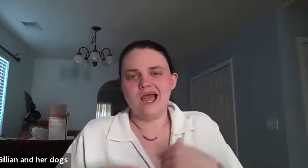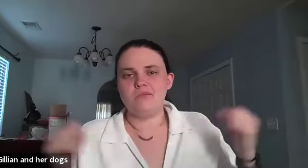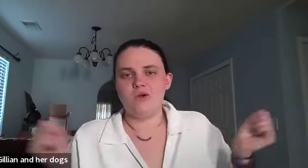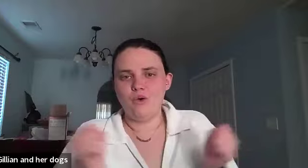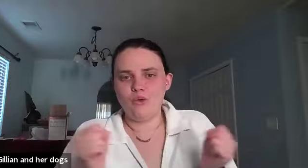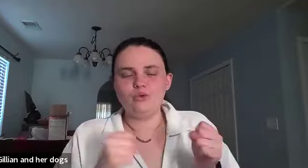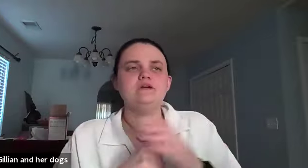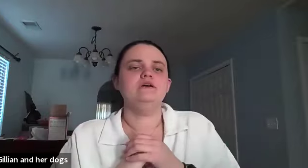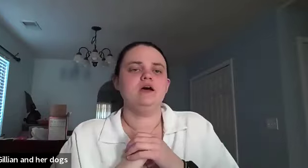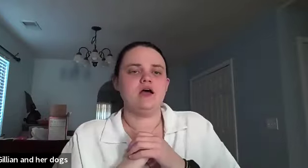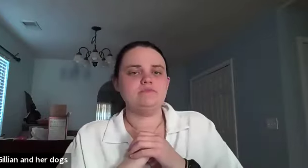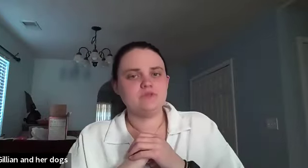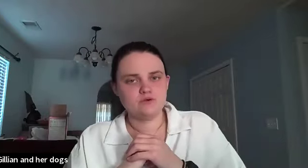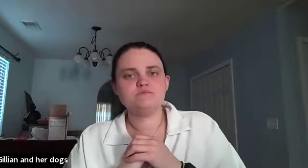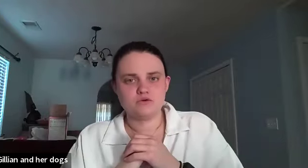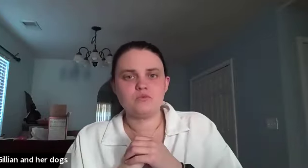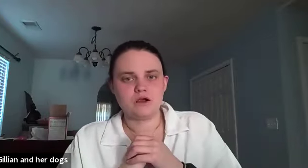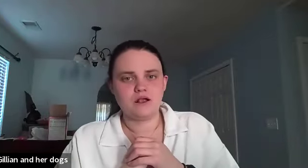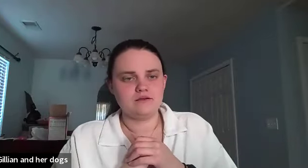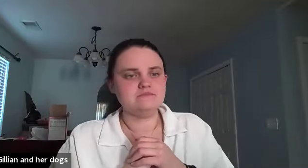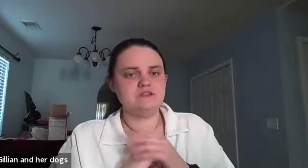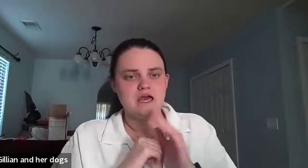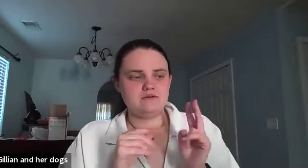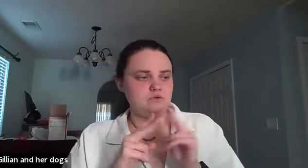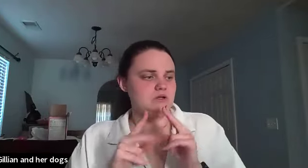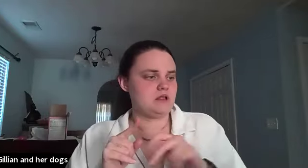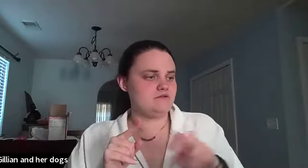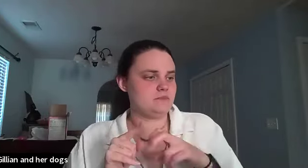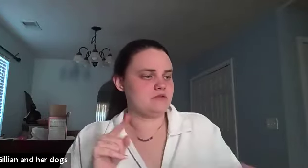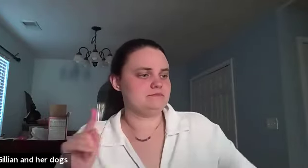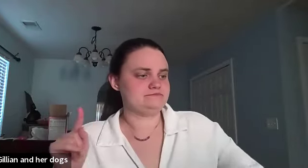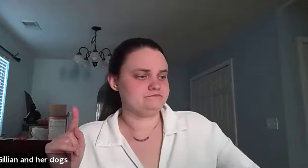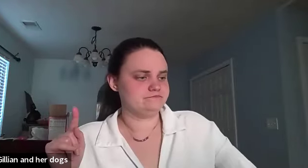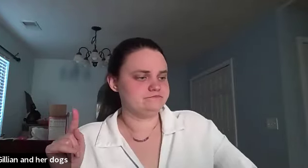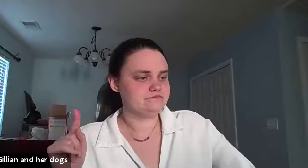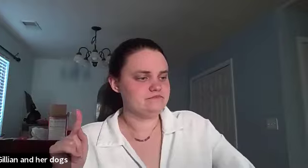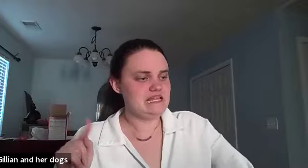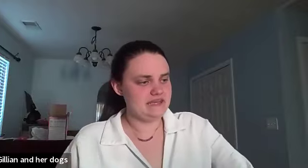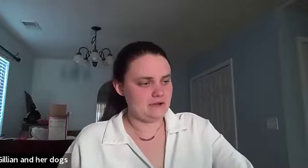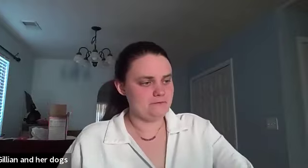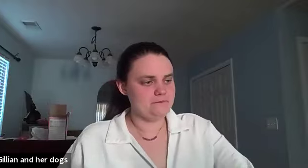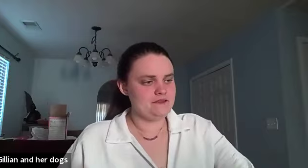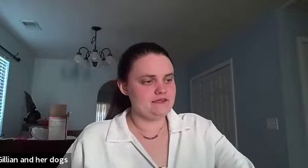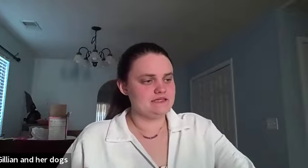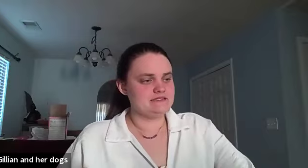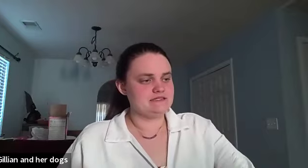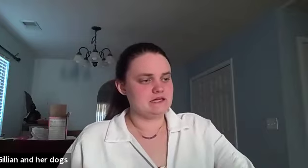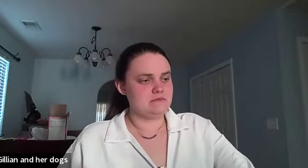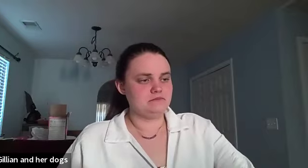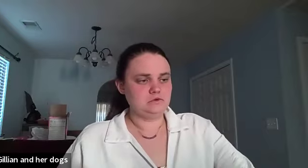or I'm cold. Those both work. That will apply for both. Now,